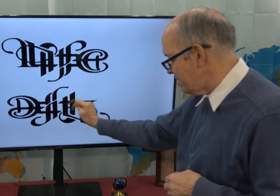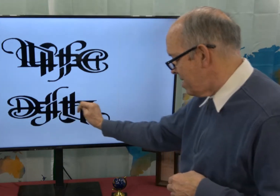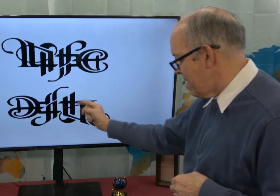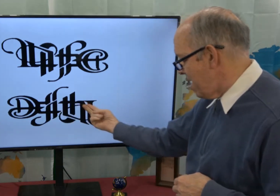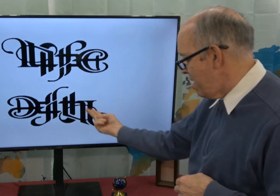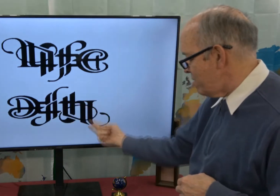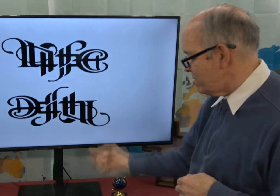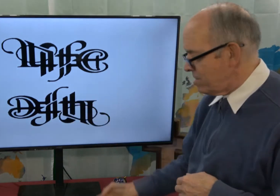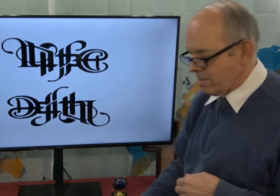L-I-F-E-D-E-A-T-H.